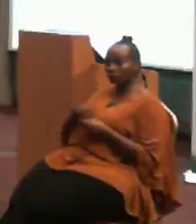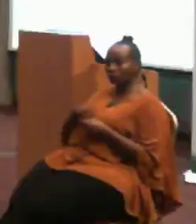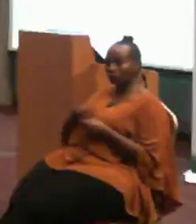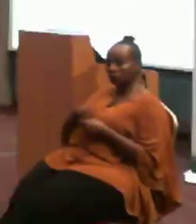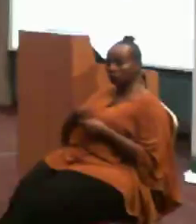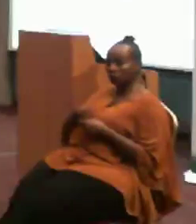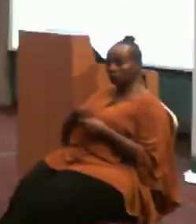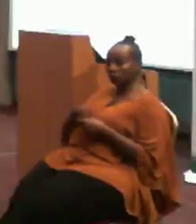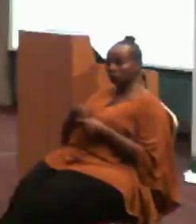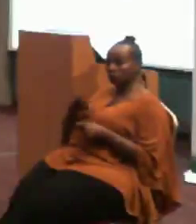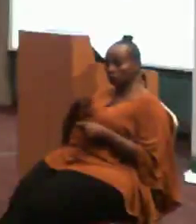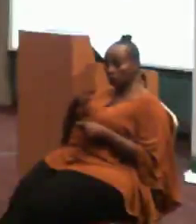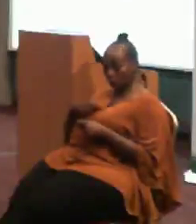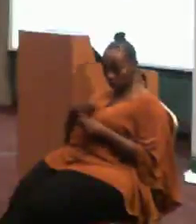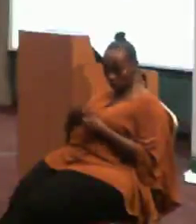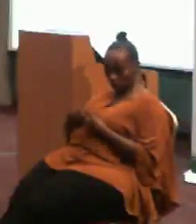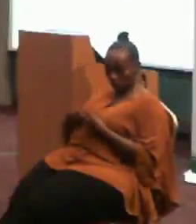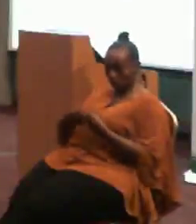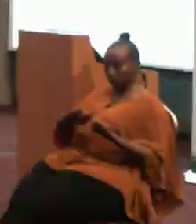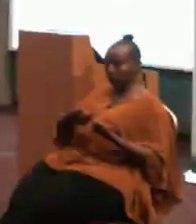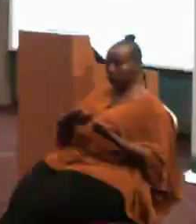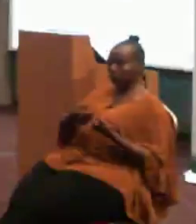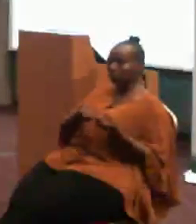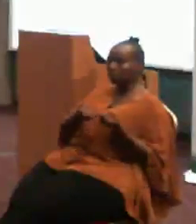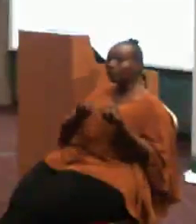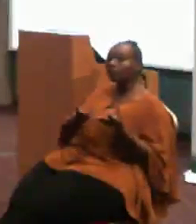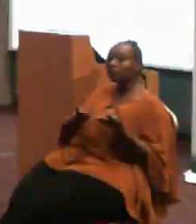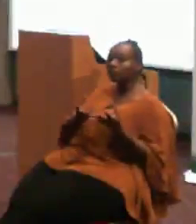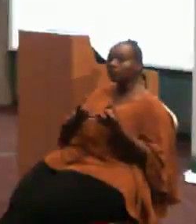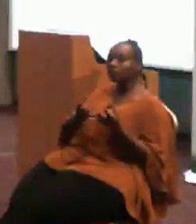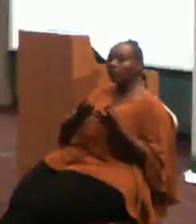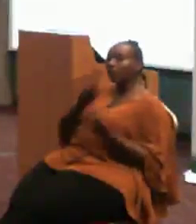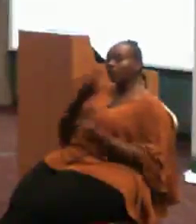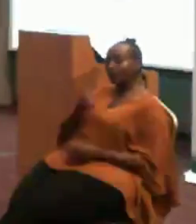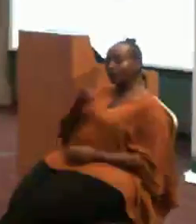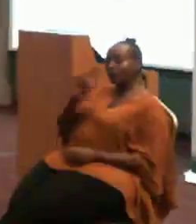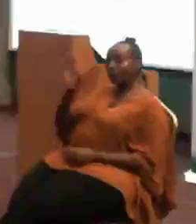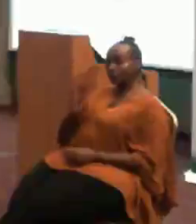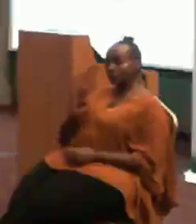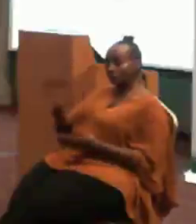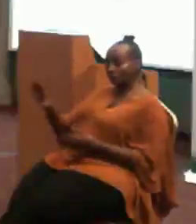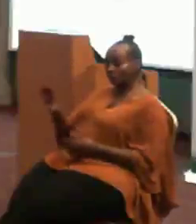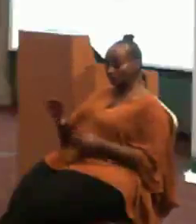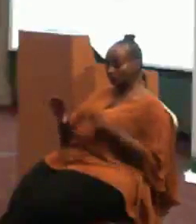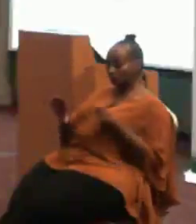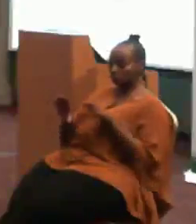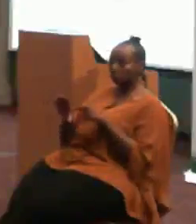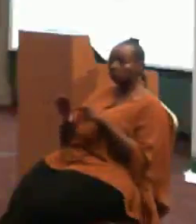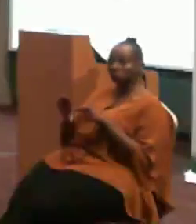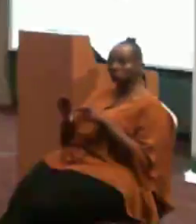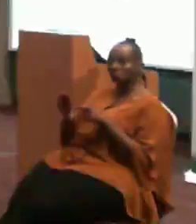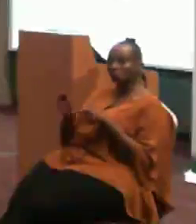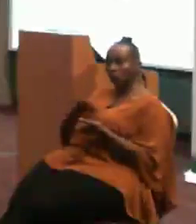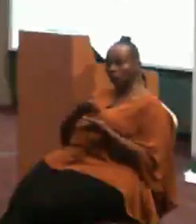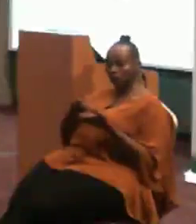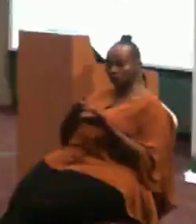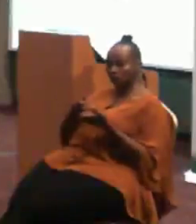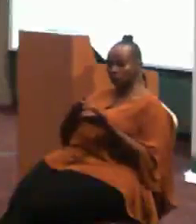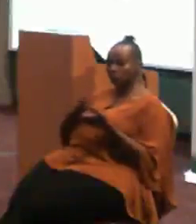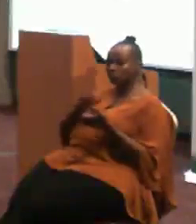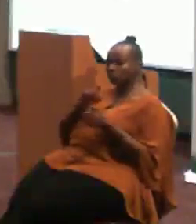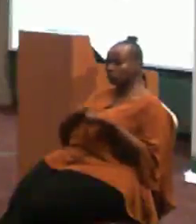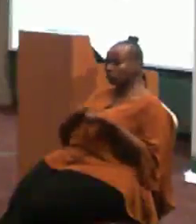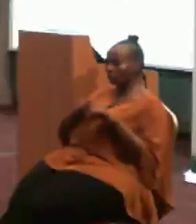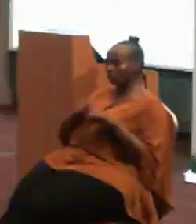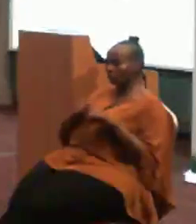actually, we are giving you an equity return. And we assume 30% of your funding will be in equity, even if you don't raise the equity.